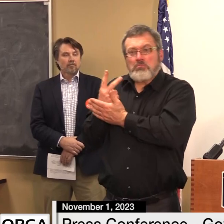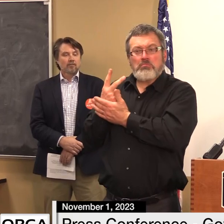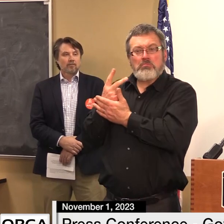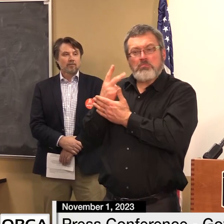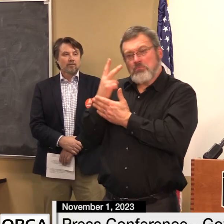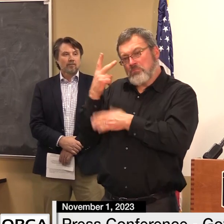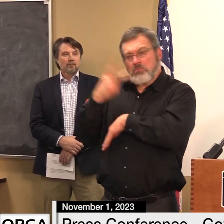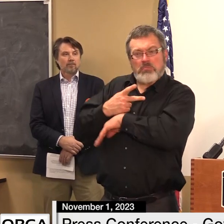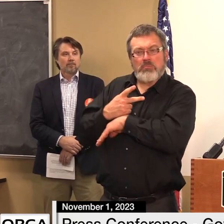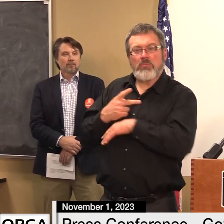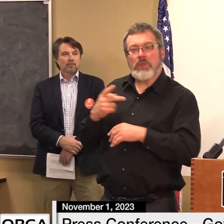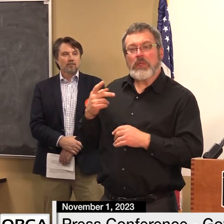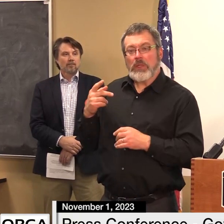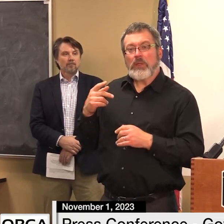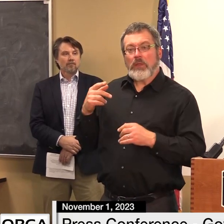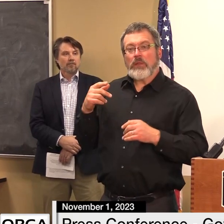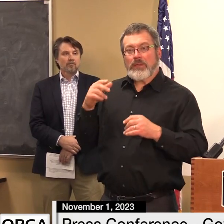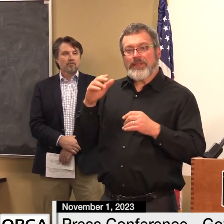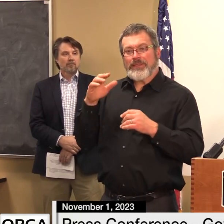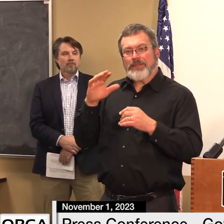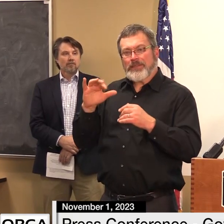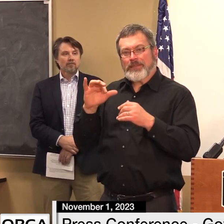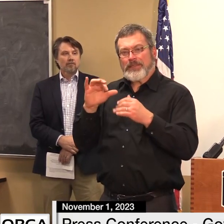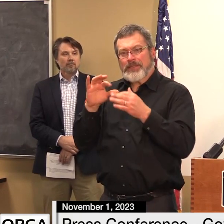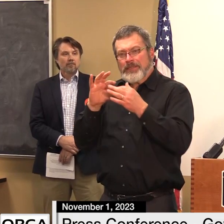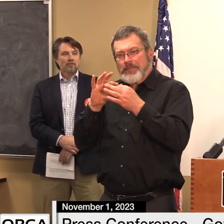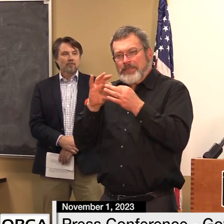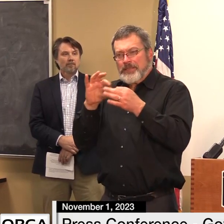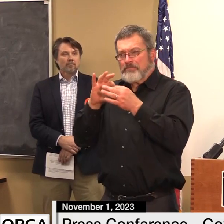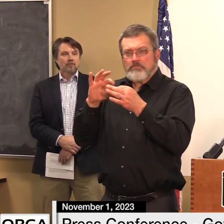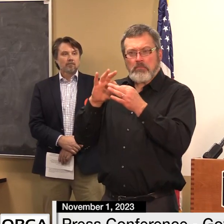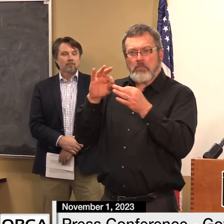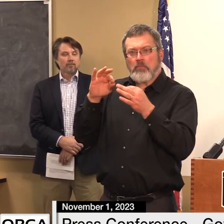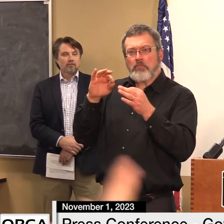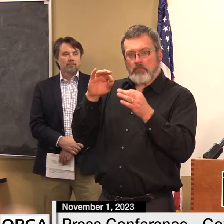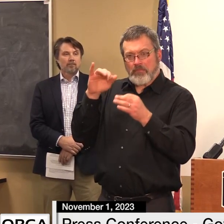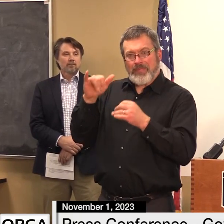some conclusion on the